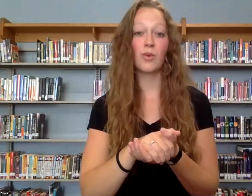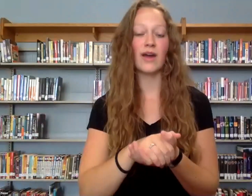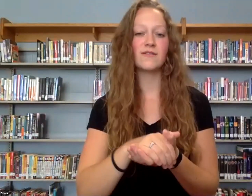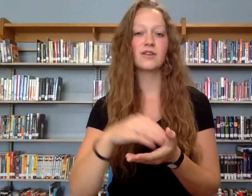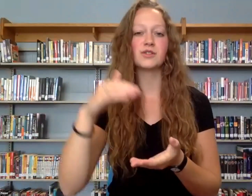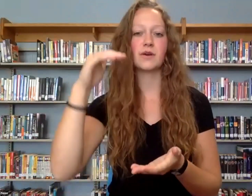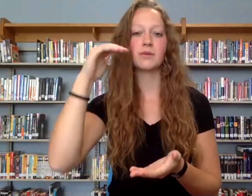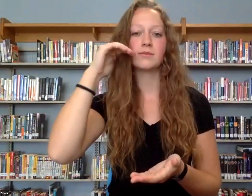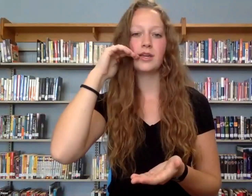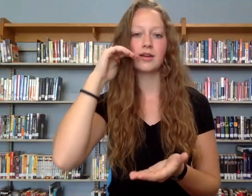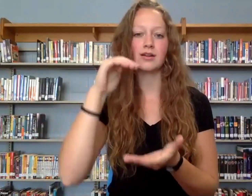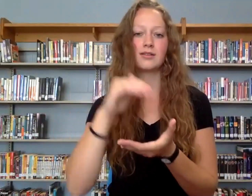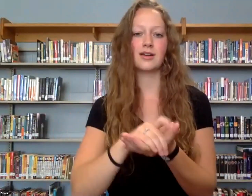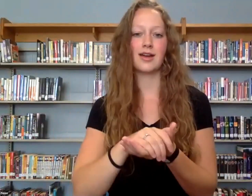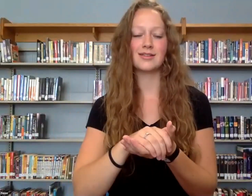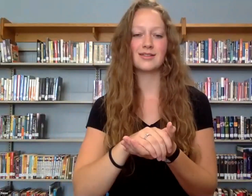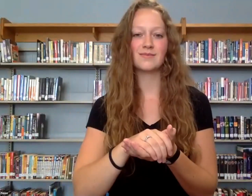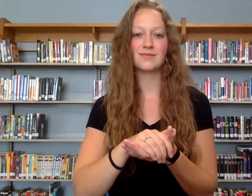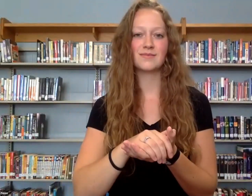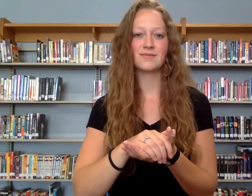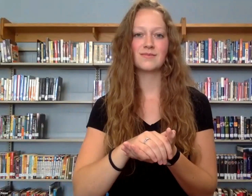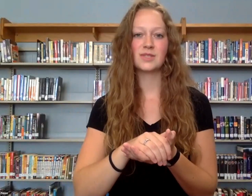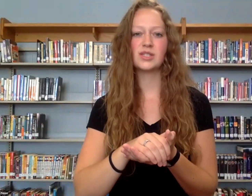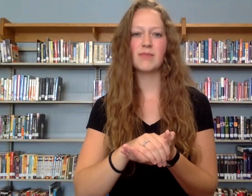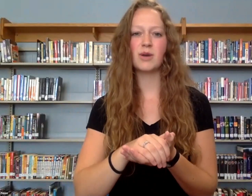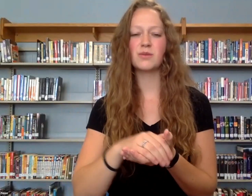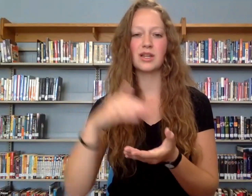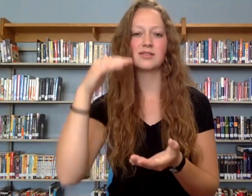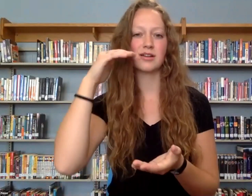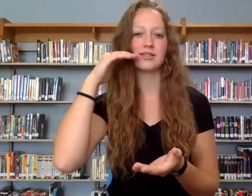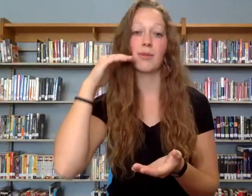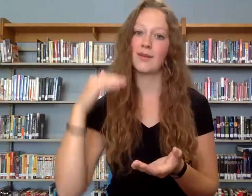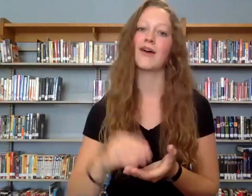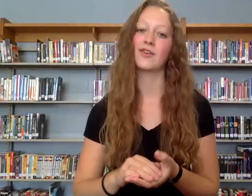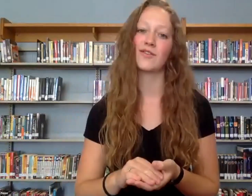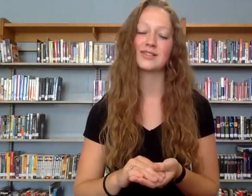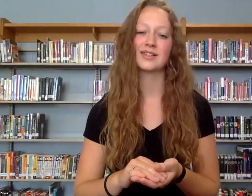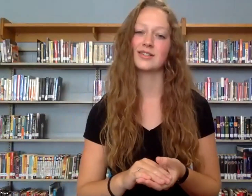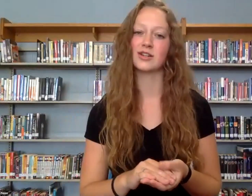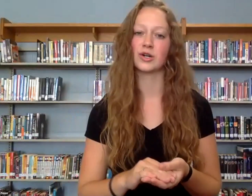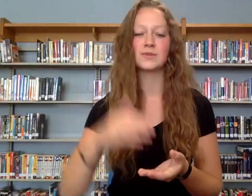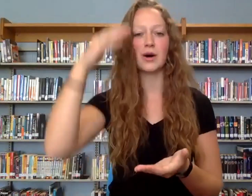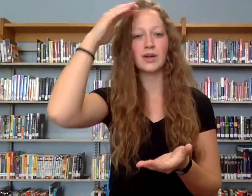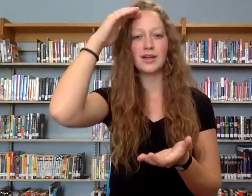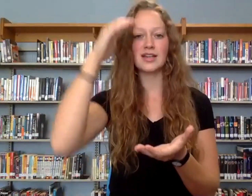wife goes from here to your hand. So same motion, but it starts on the bottom half of your face because she's a girl. So